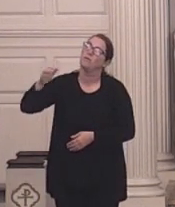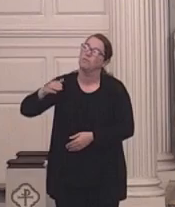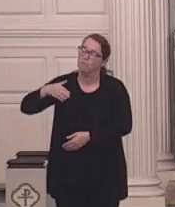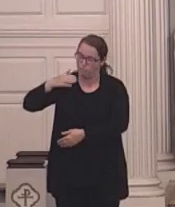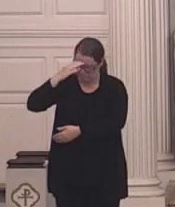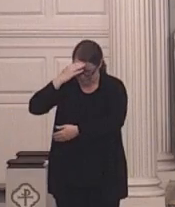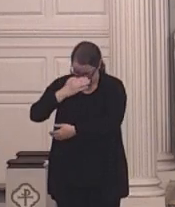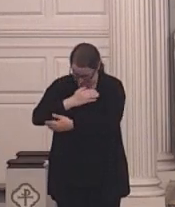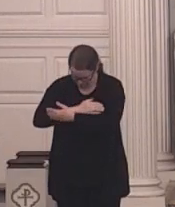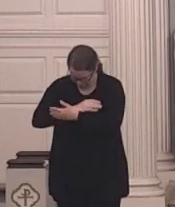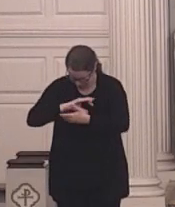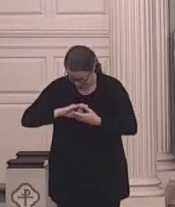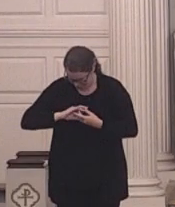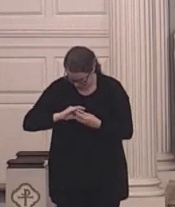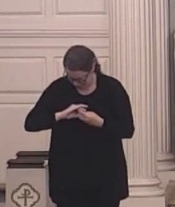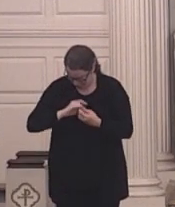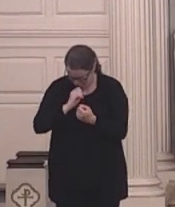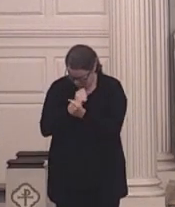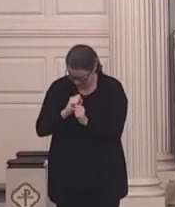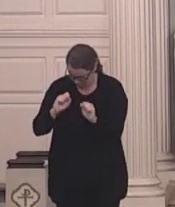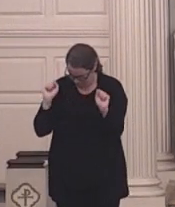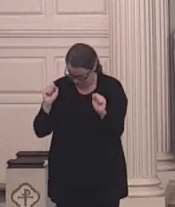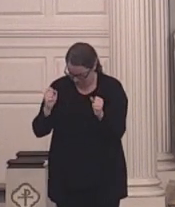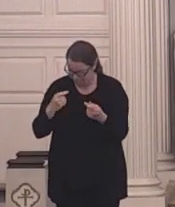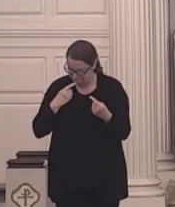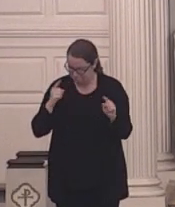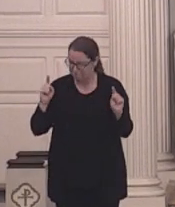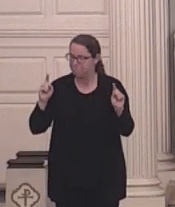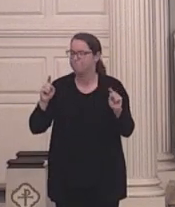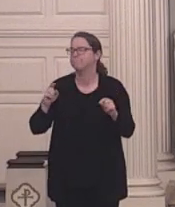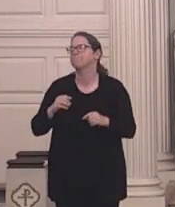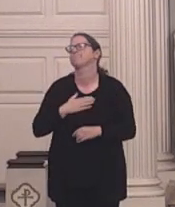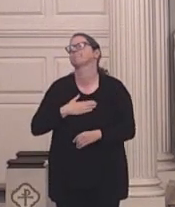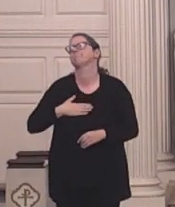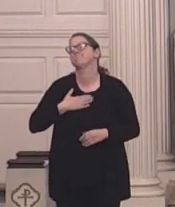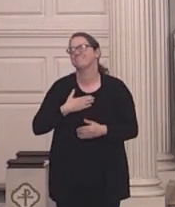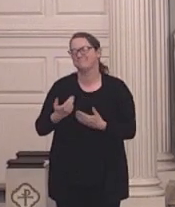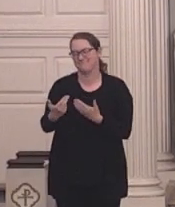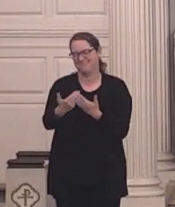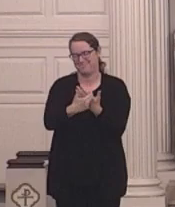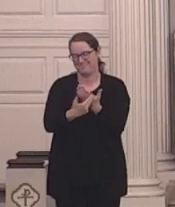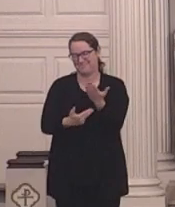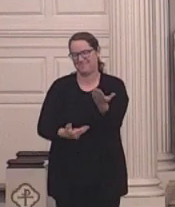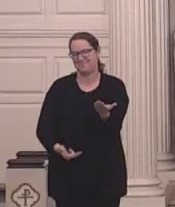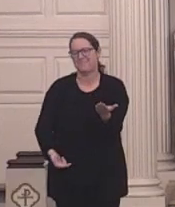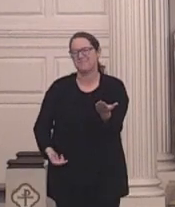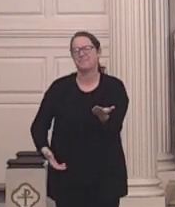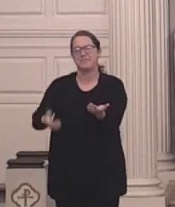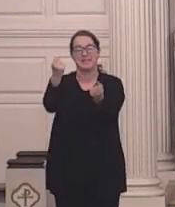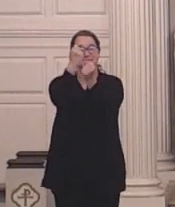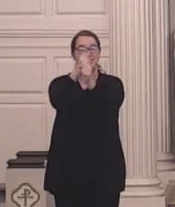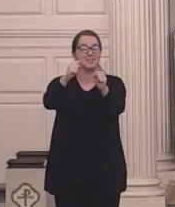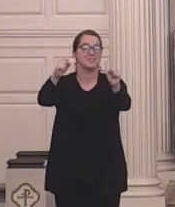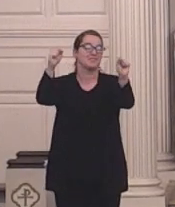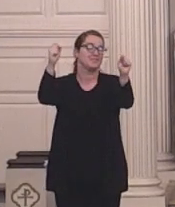loosed my bonds. I will take the cup of